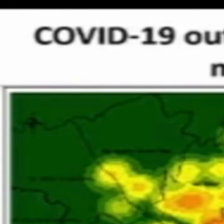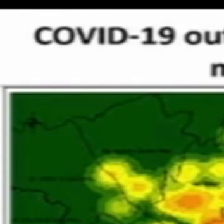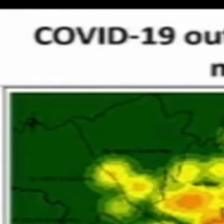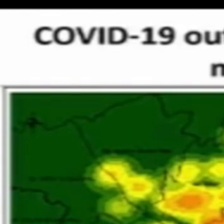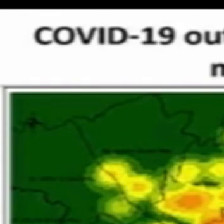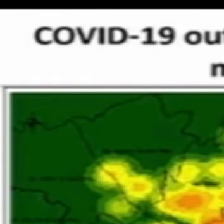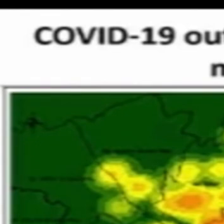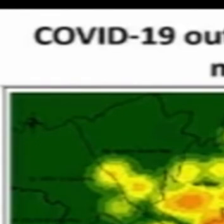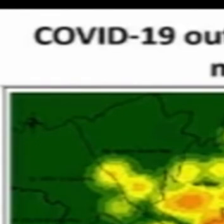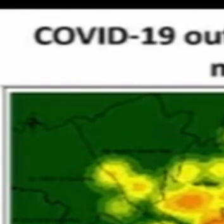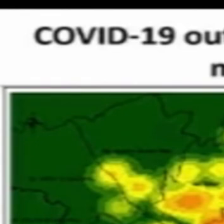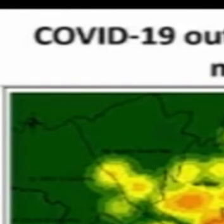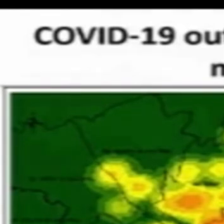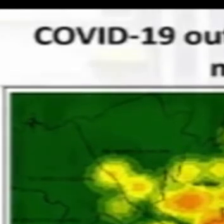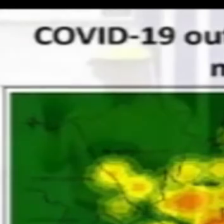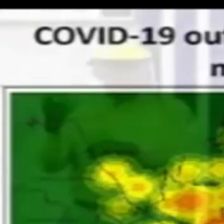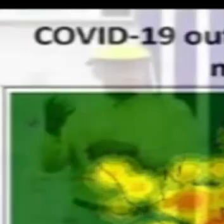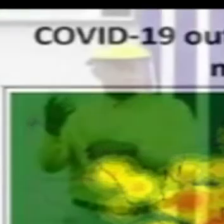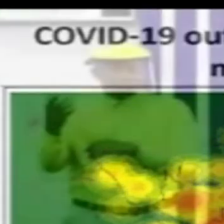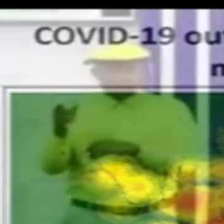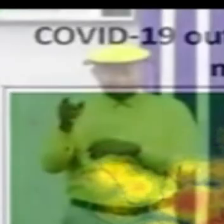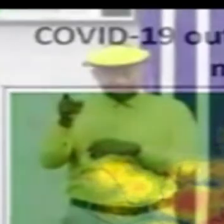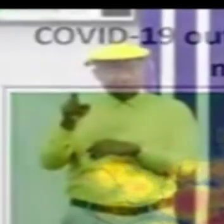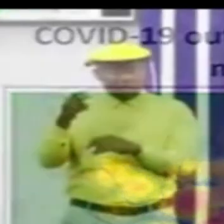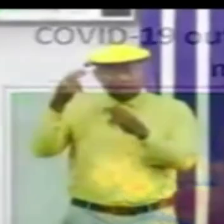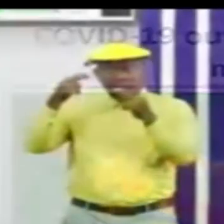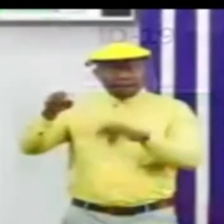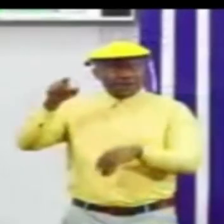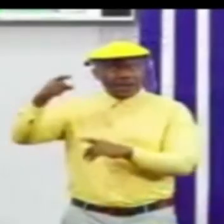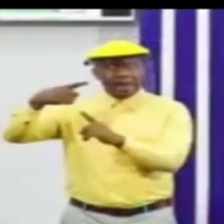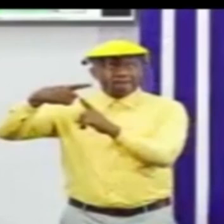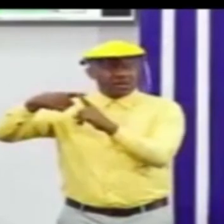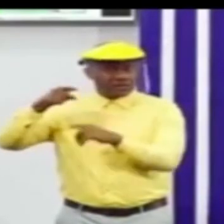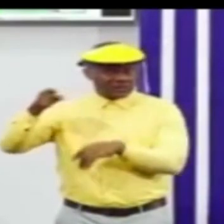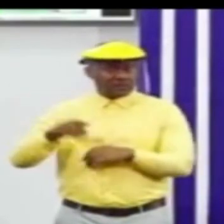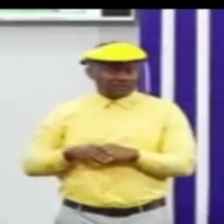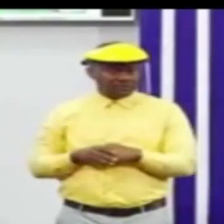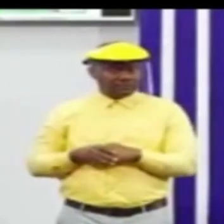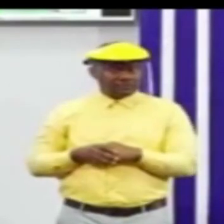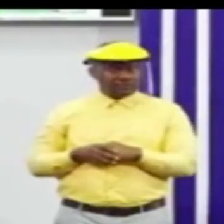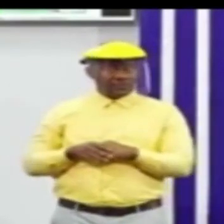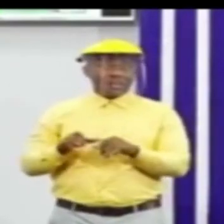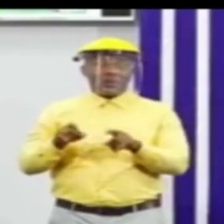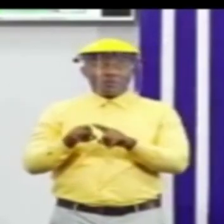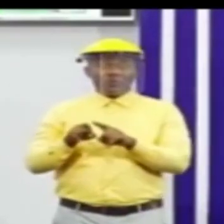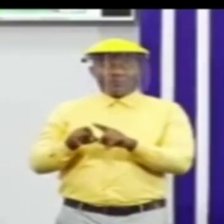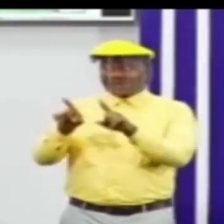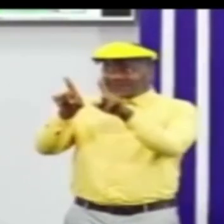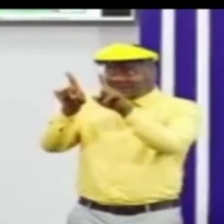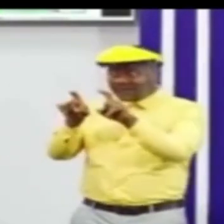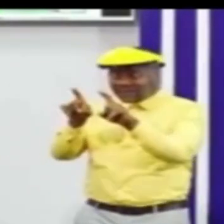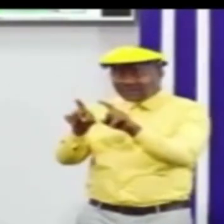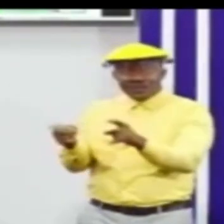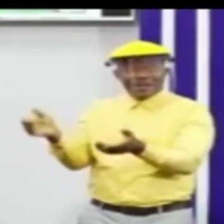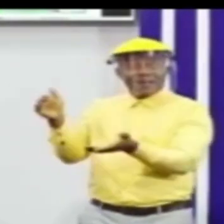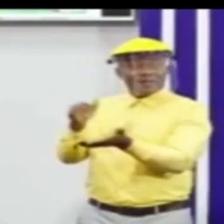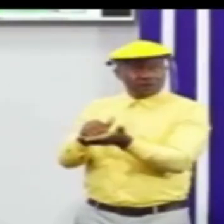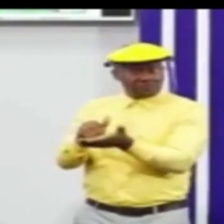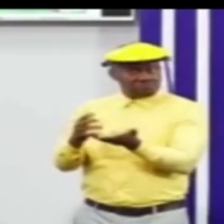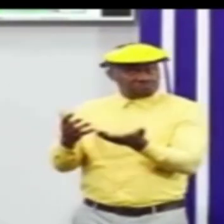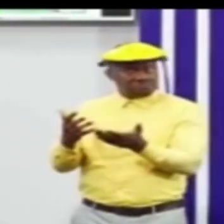up last 3 or so days, we've had to do a retesting of those because they've done about